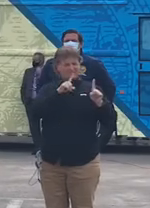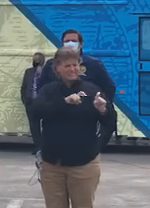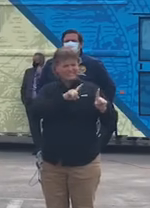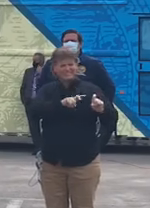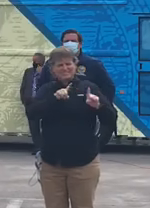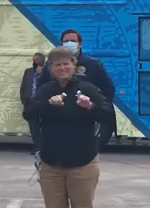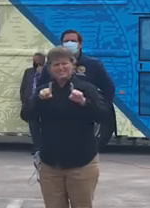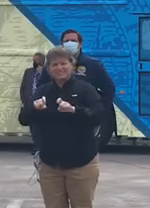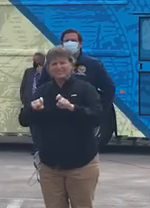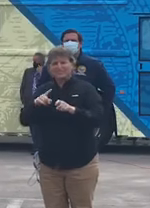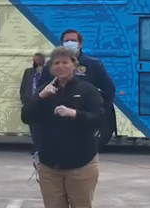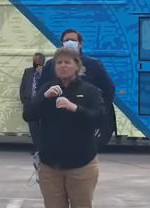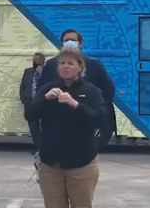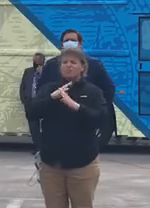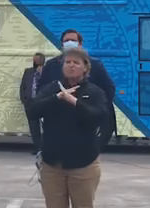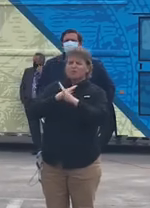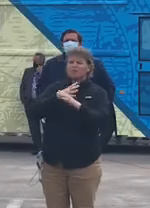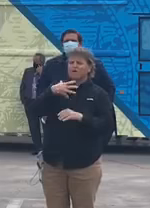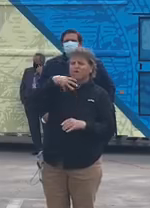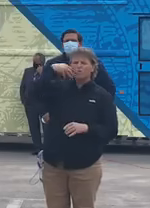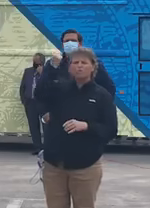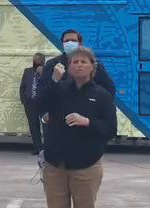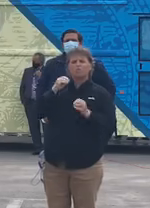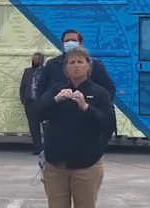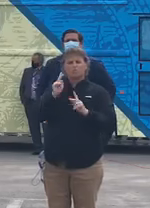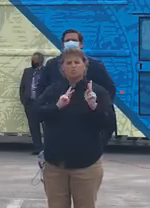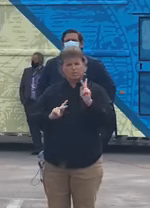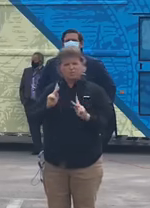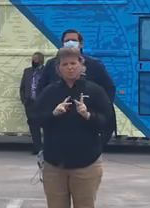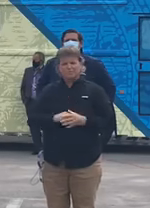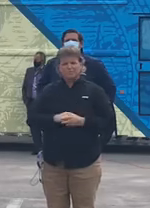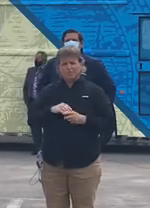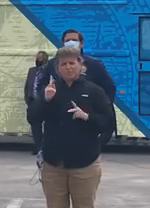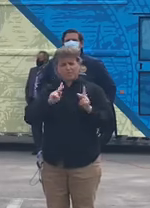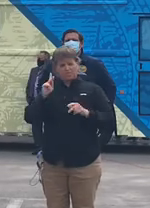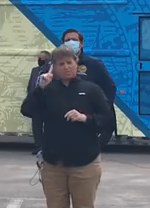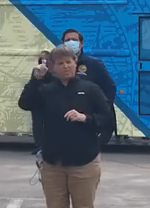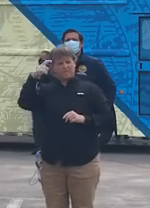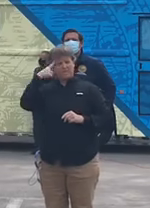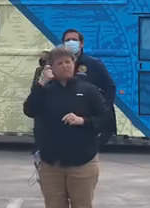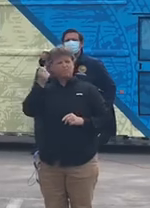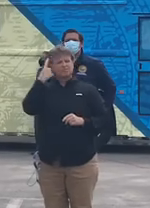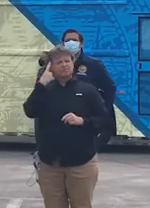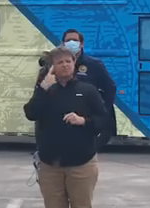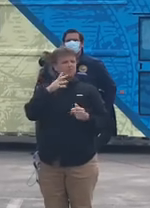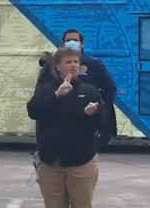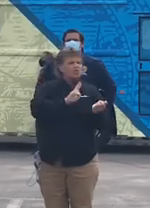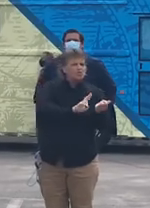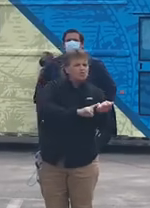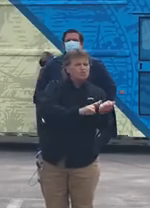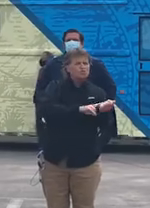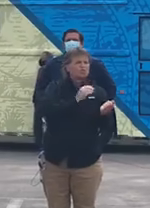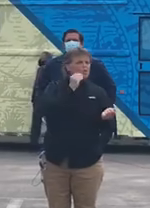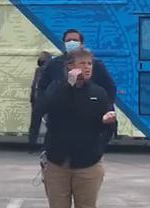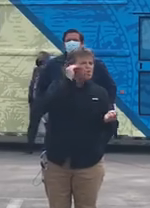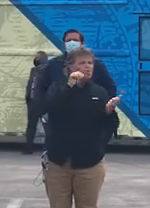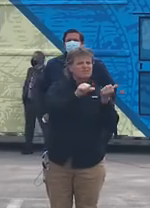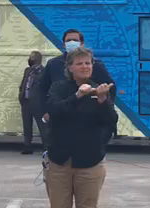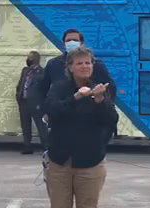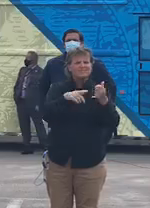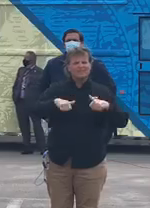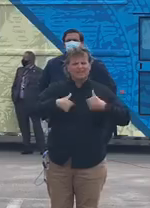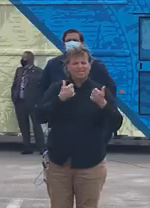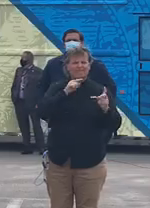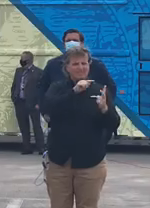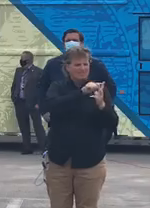protecting the elderly. Governor DeSantis early on understood the challenges with nursing homes, assisted living facilities, and long-term care